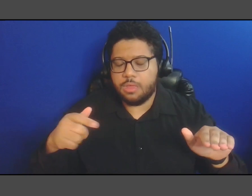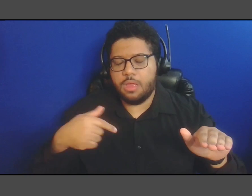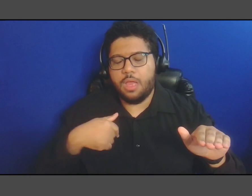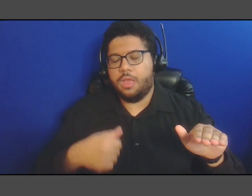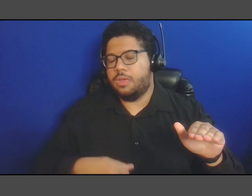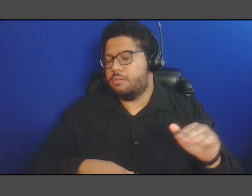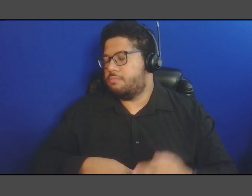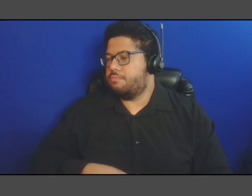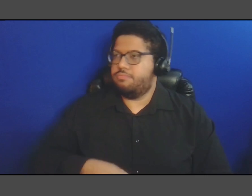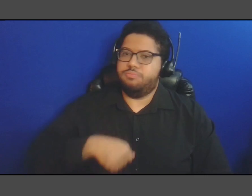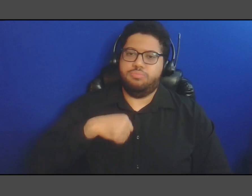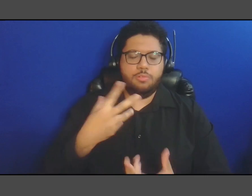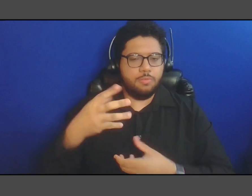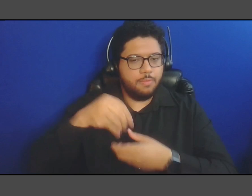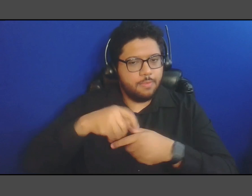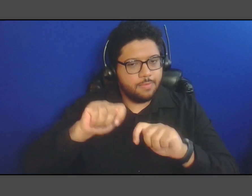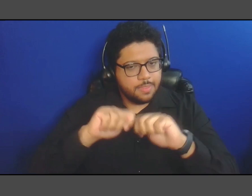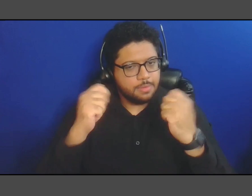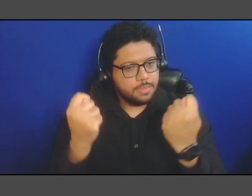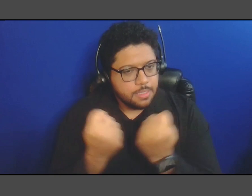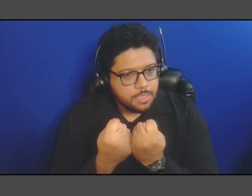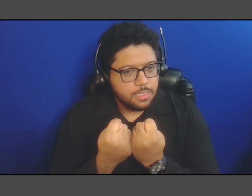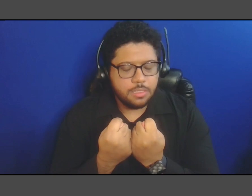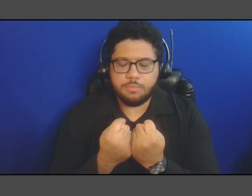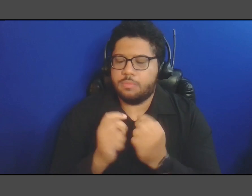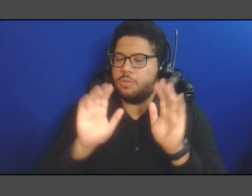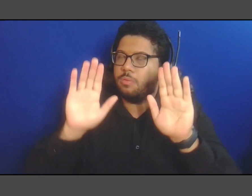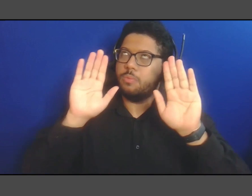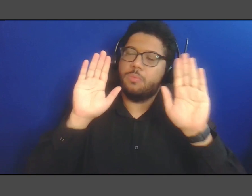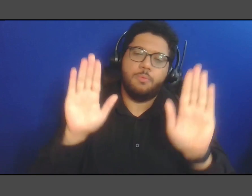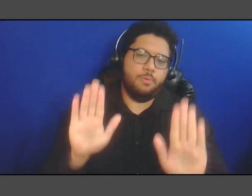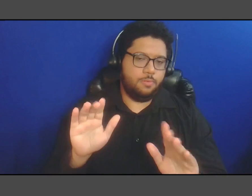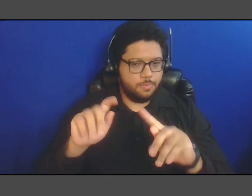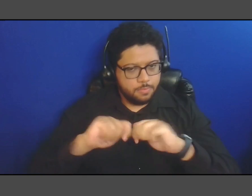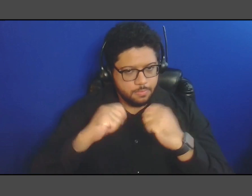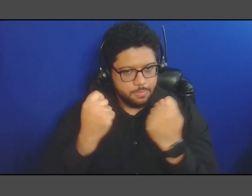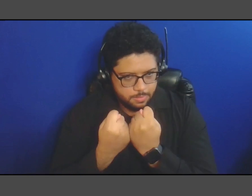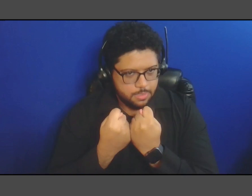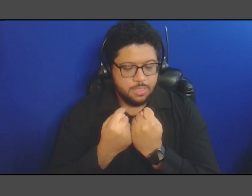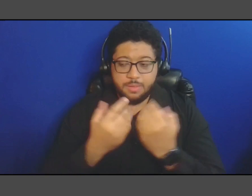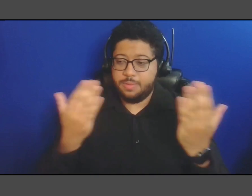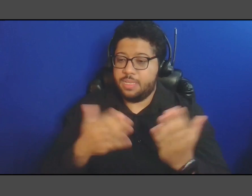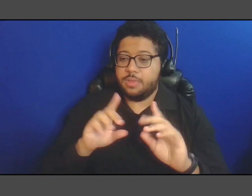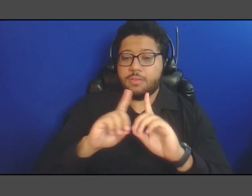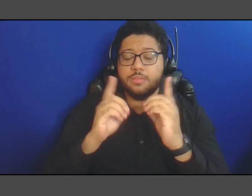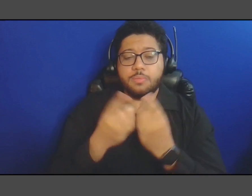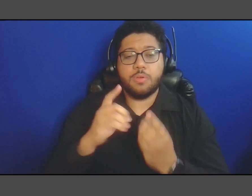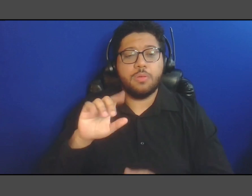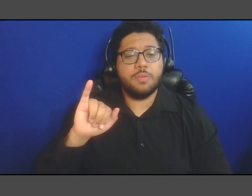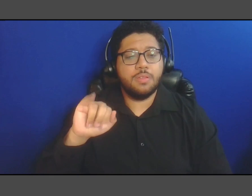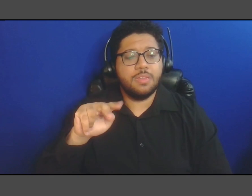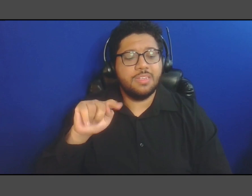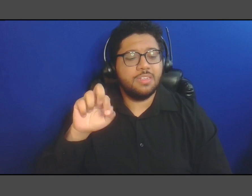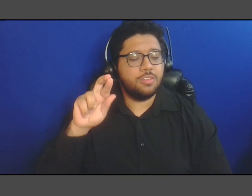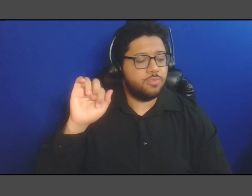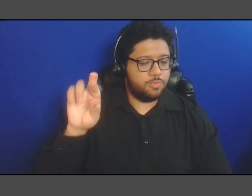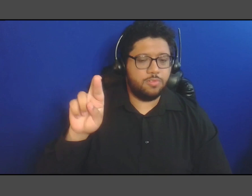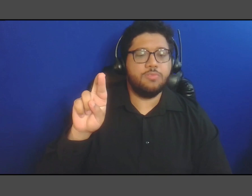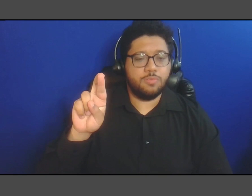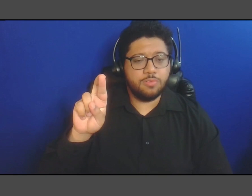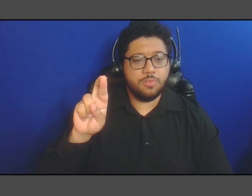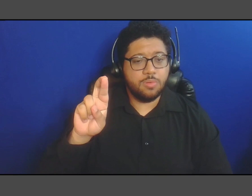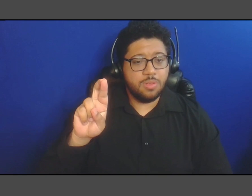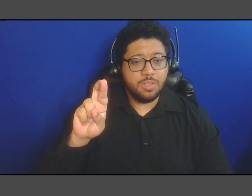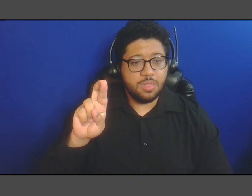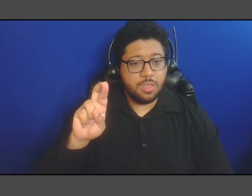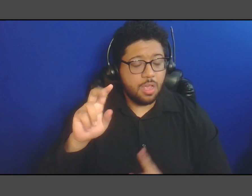team, to be part of a really amazing team here at the department, and that, you know, not one person is responsible